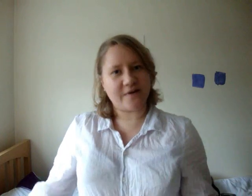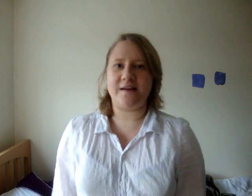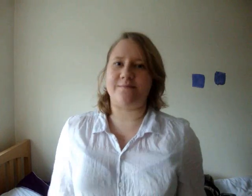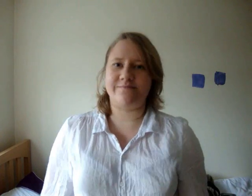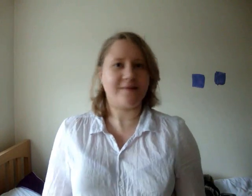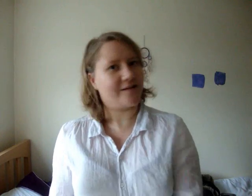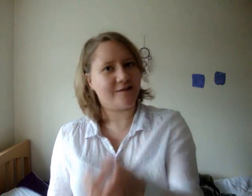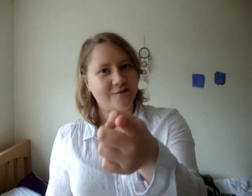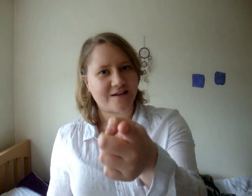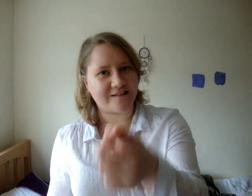your name. Your turn.